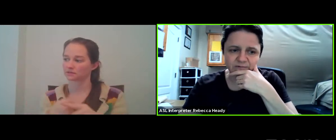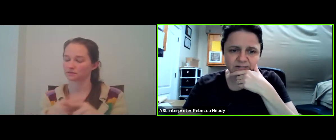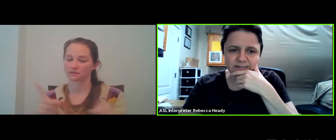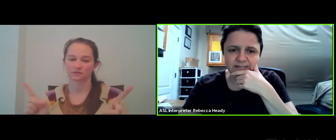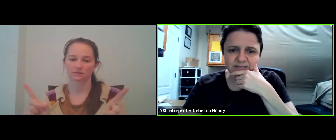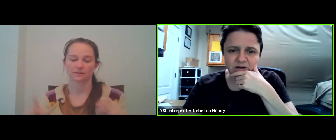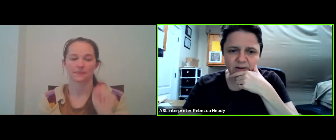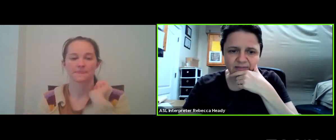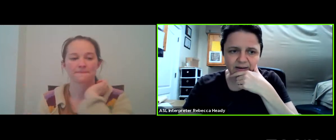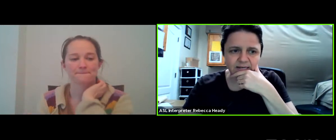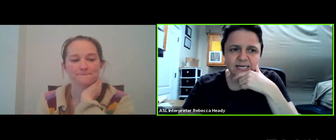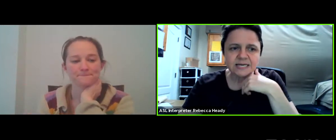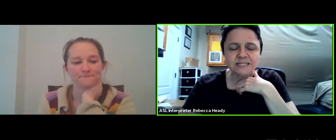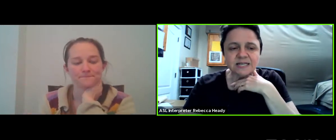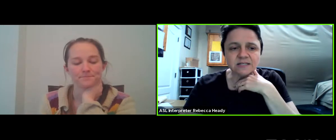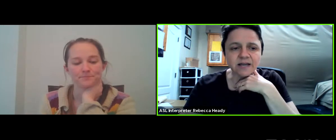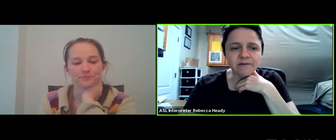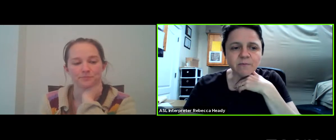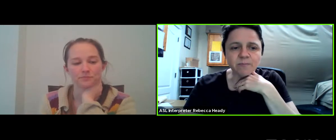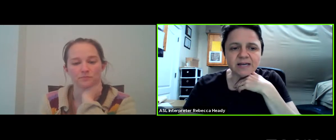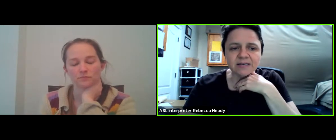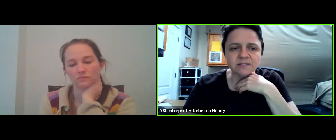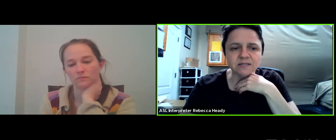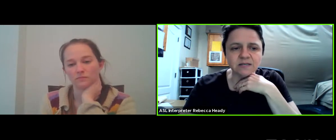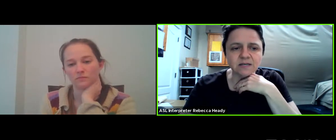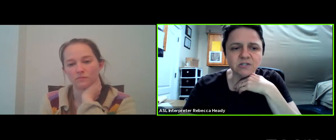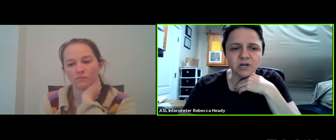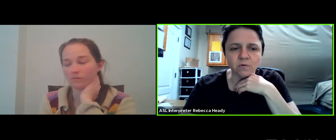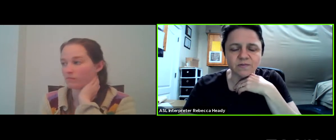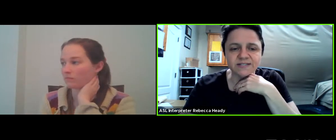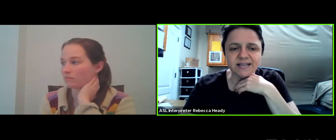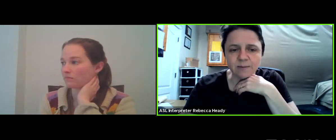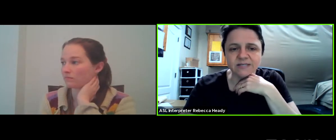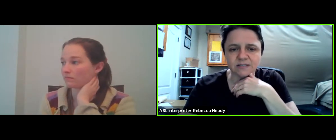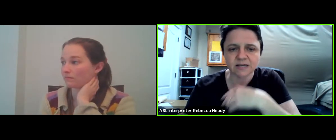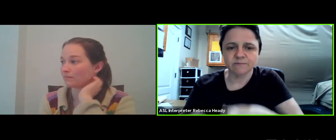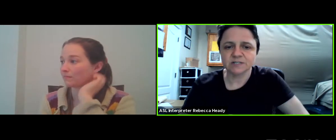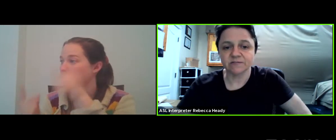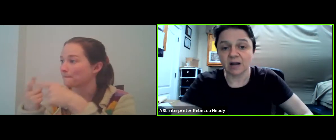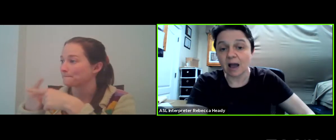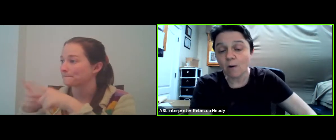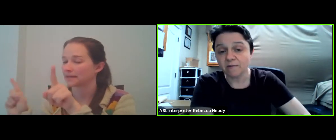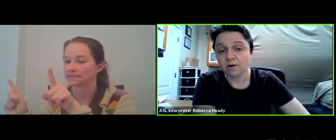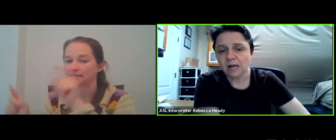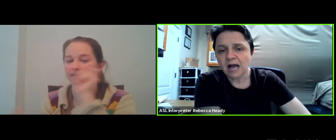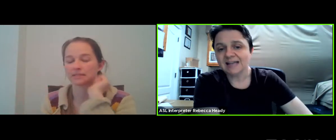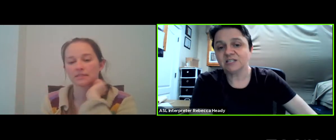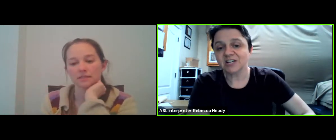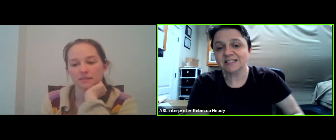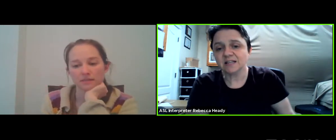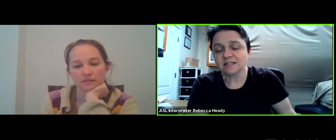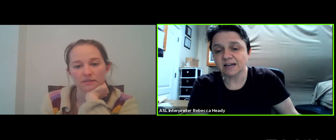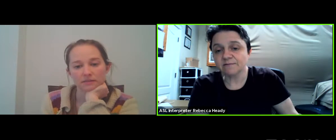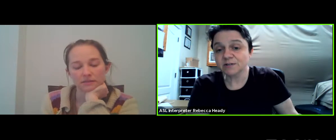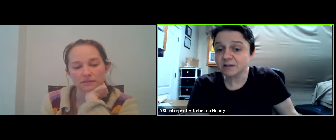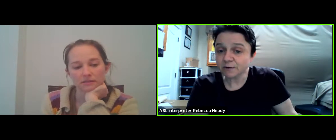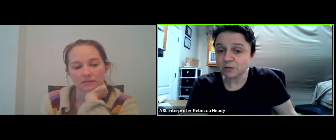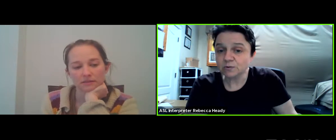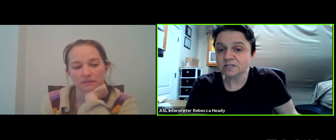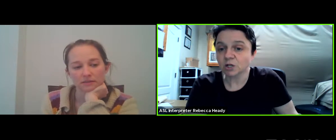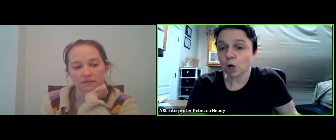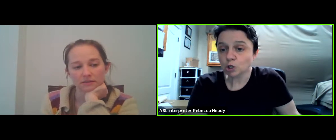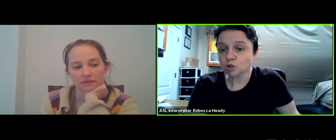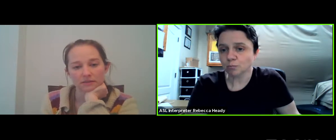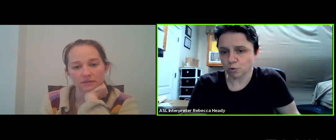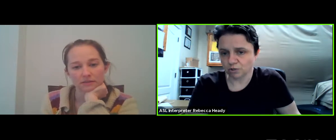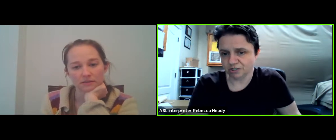But or different. Let's talk about that. He says the sign for but is in general the same as the sign for different. However, I suggest that the sign for